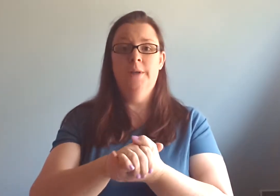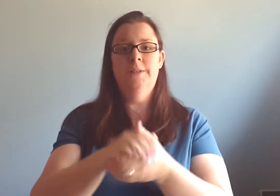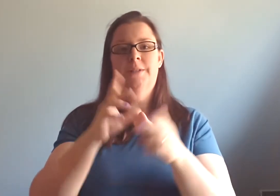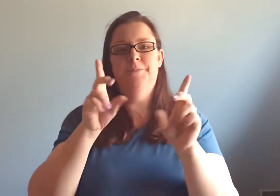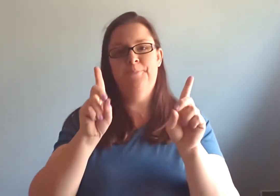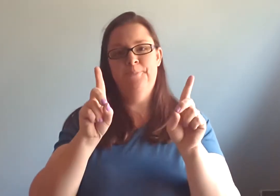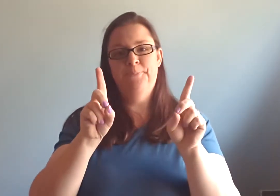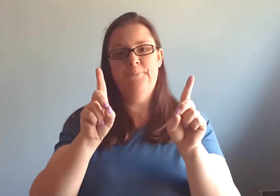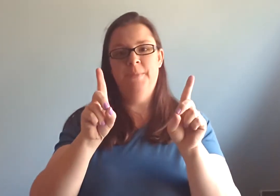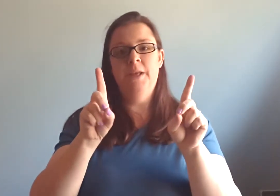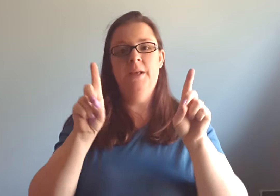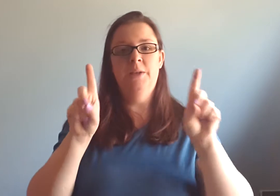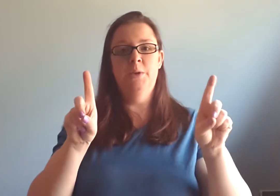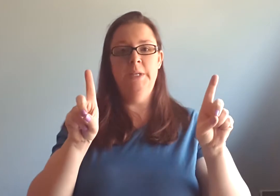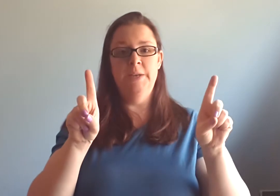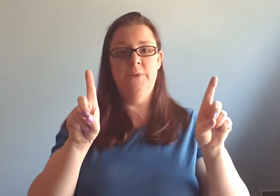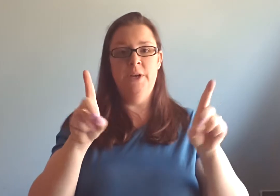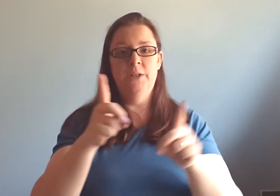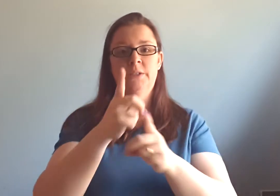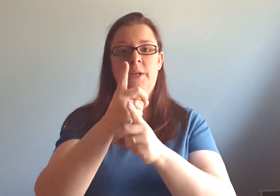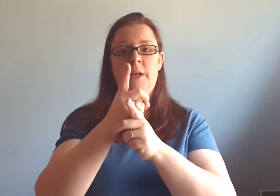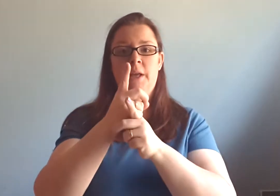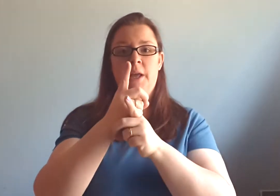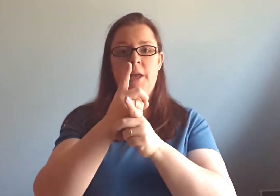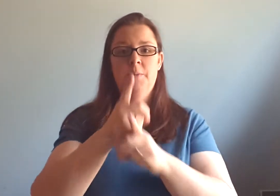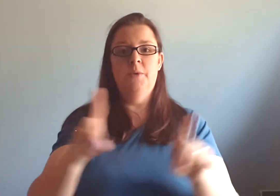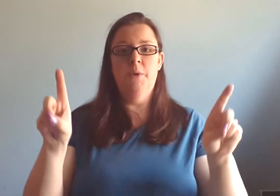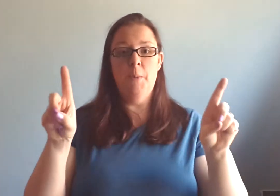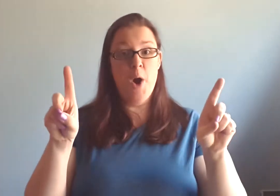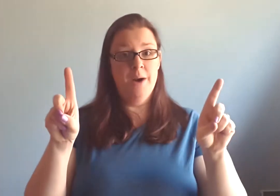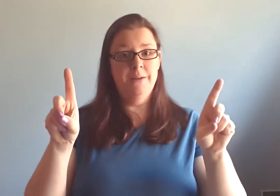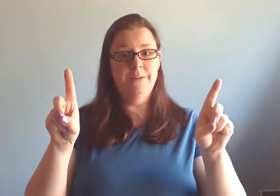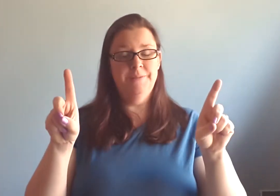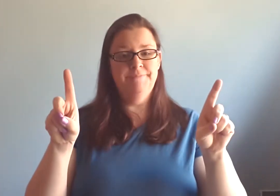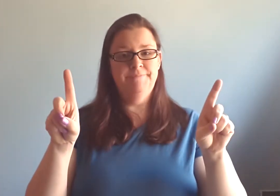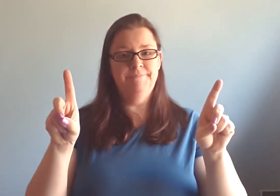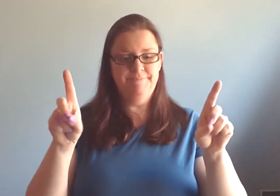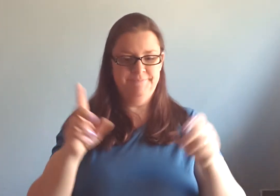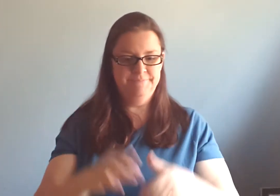Divorce. 2 D fingers and move them apart.